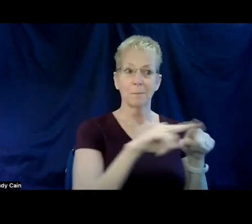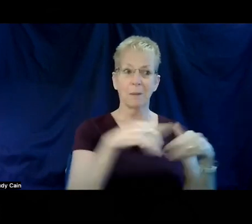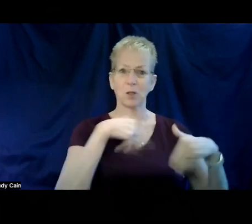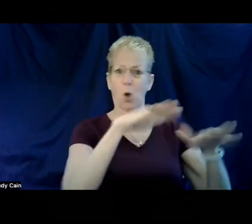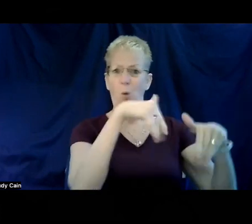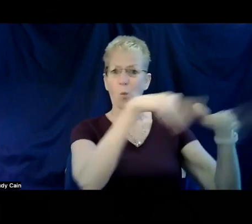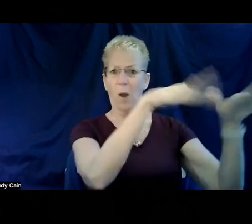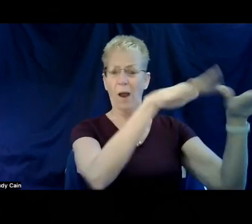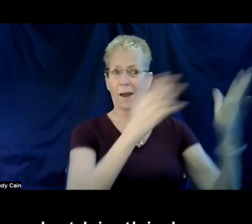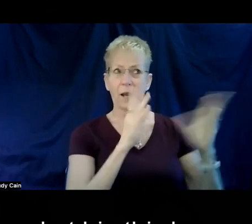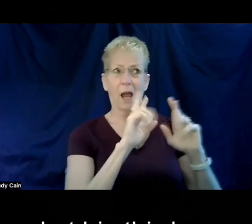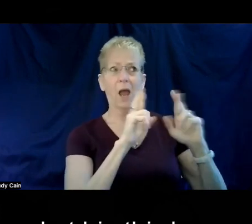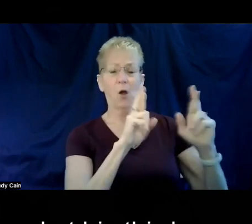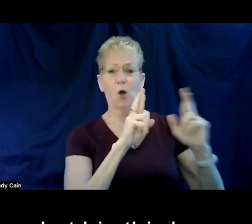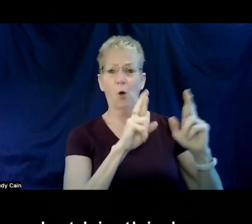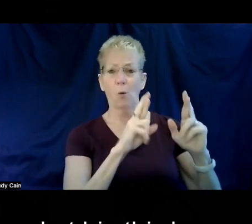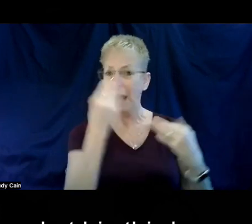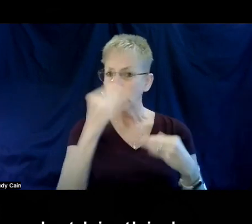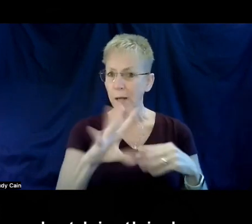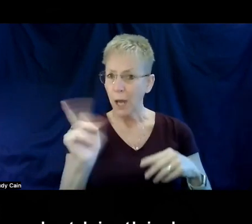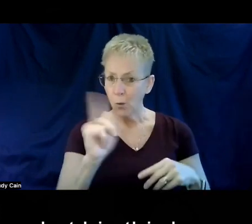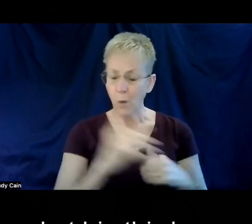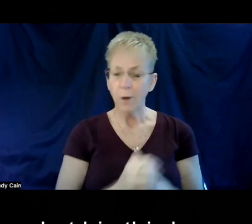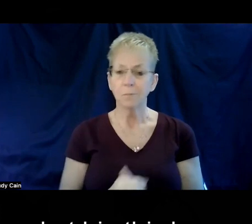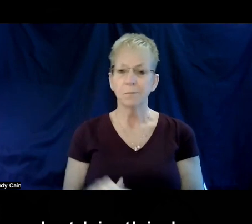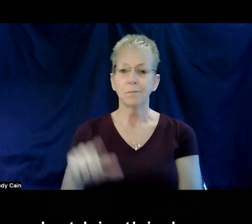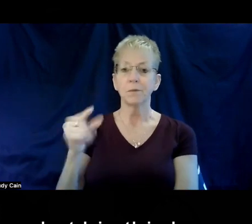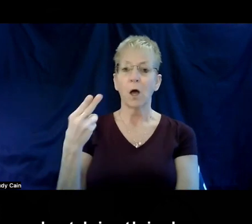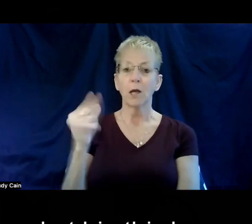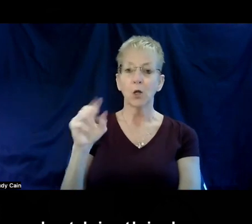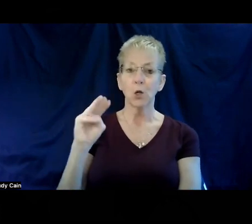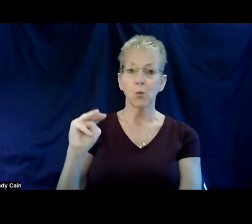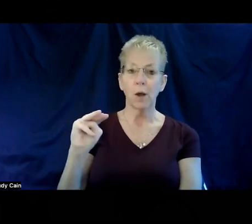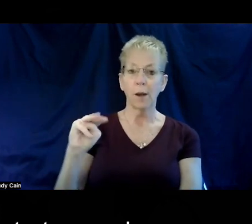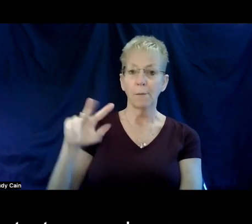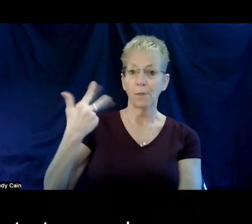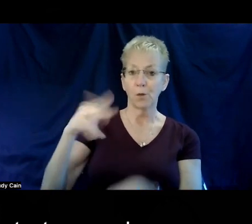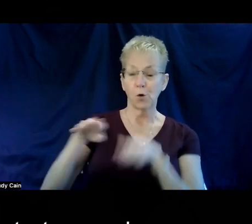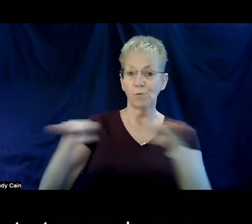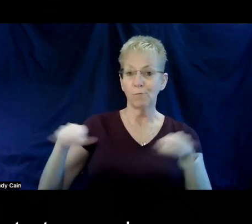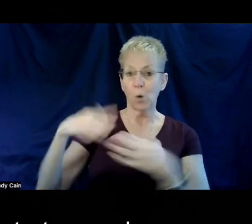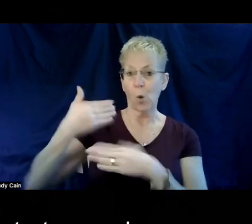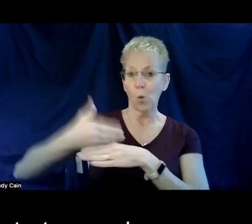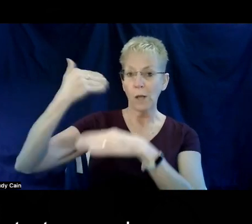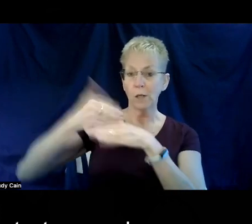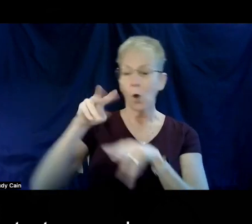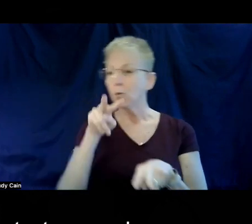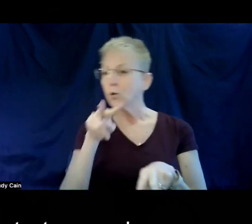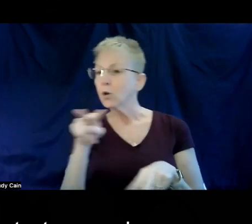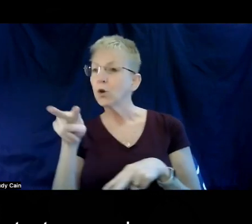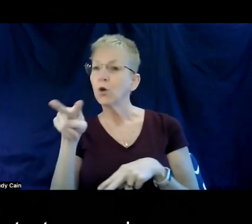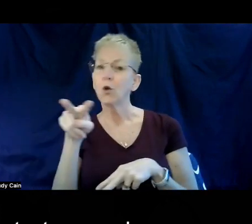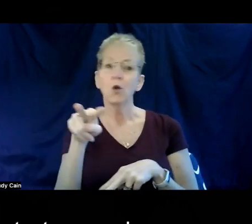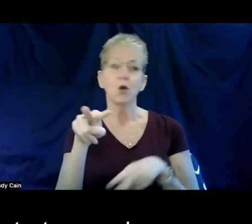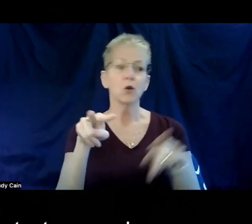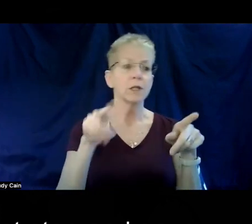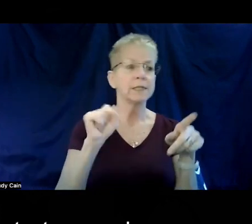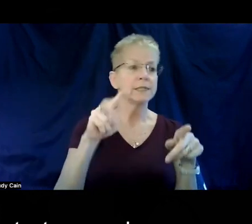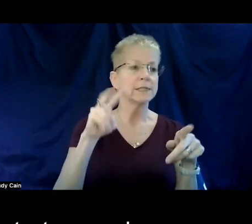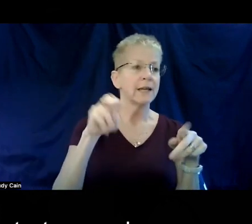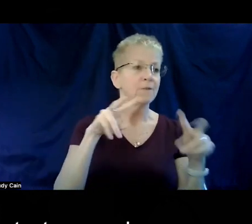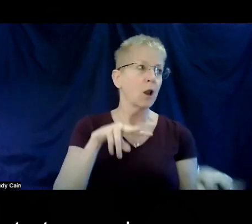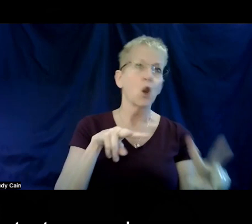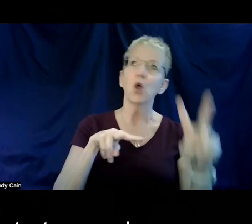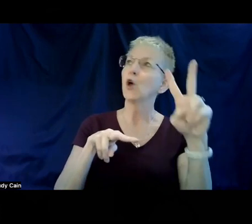here. Graham Cheatwood stood at his third-floor bedroom window. He watched Stephen Elliott stop and gaze at the sky,